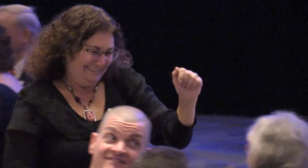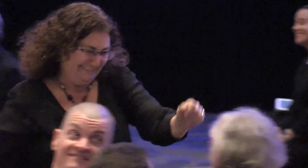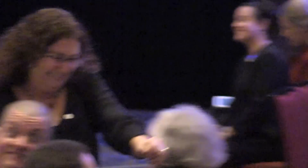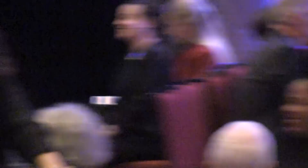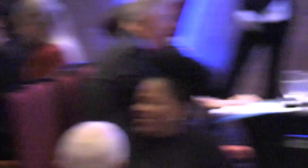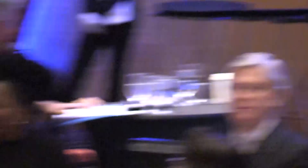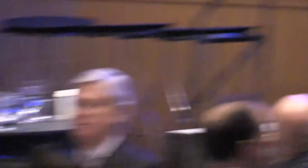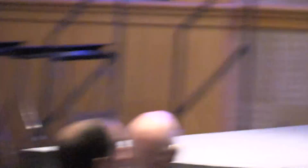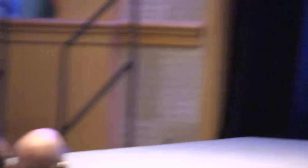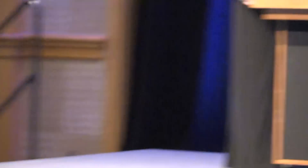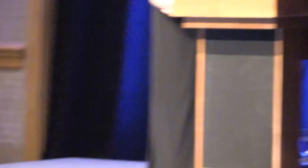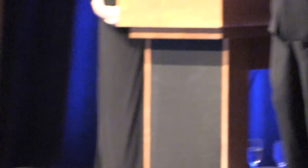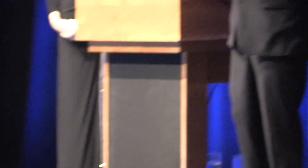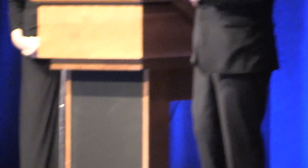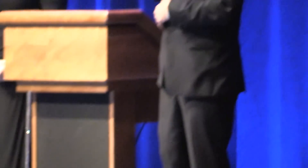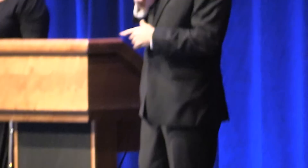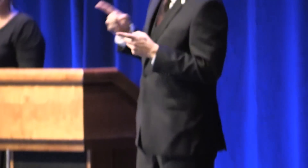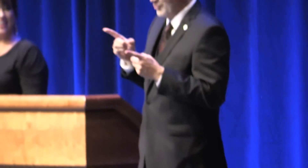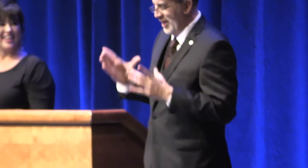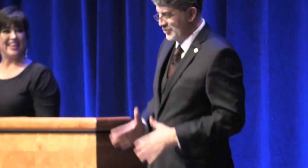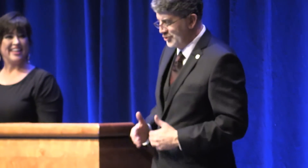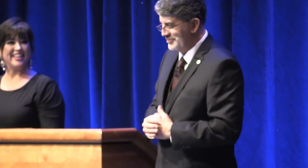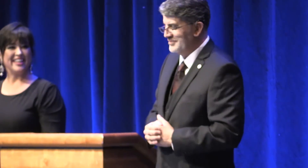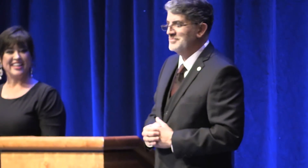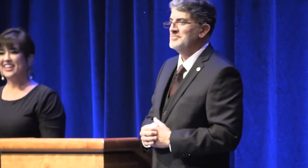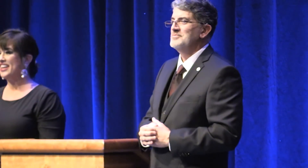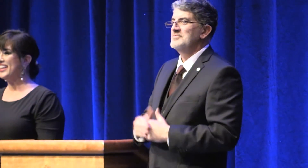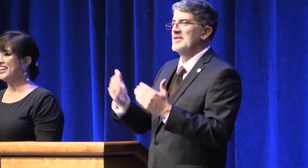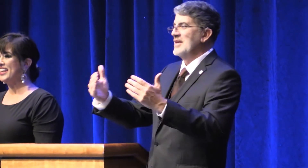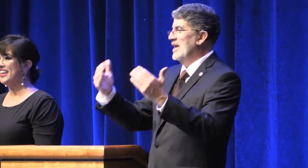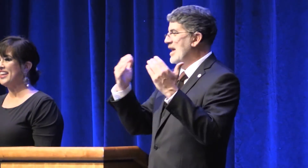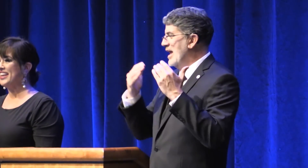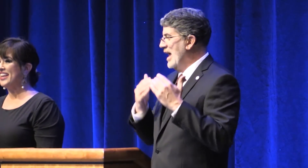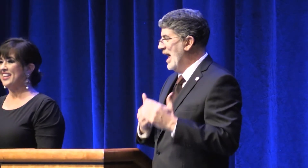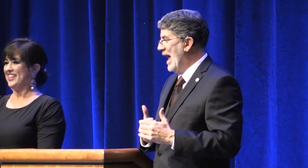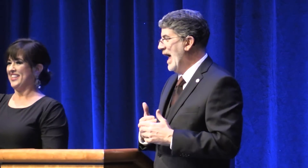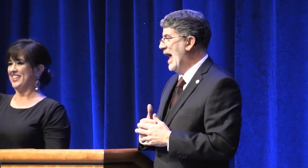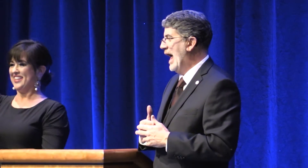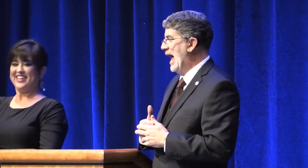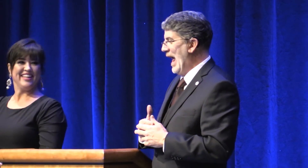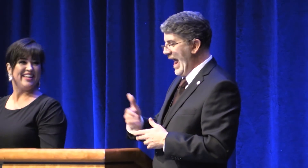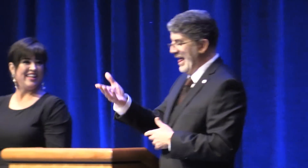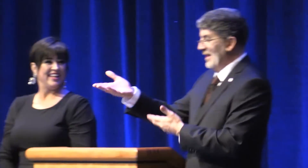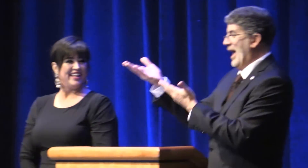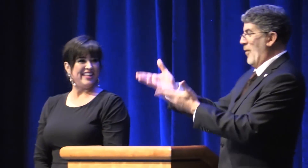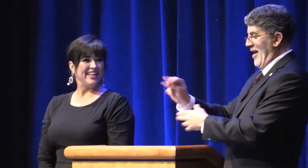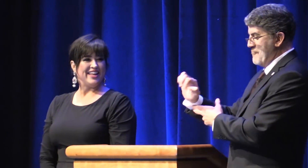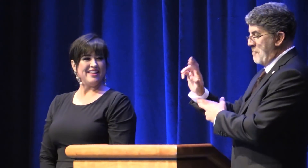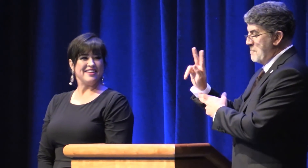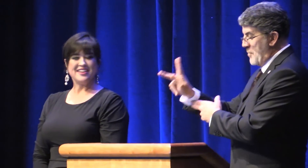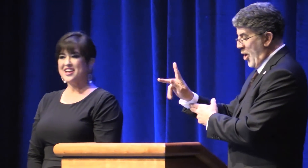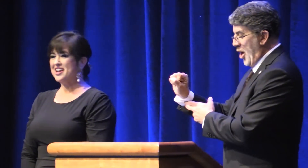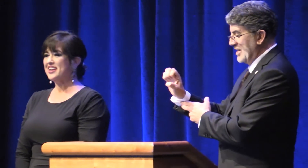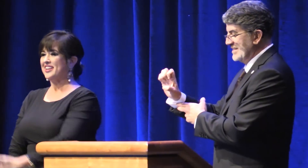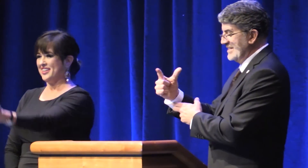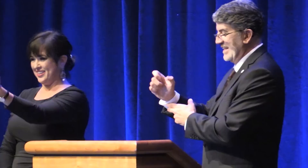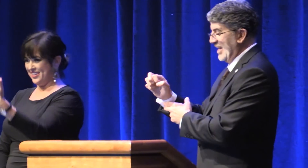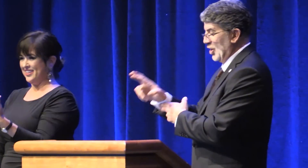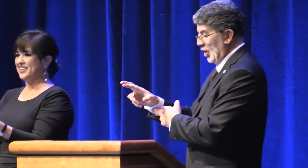have Matt Myrick, who is the at-large member on our board of directors. And we